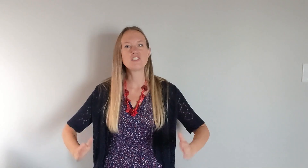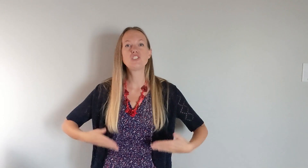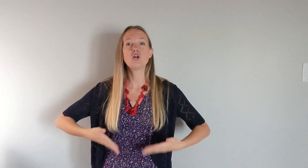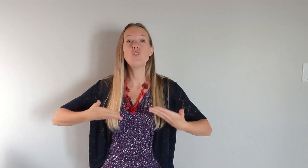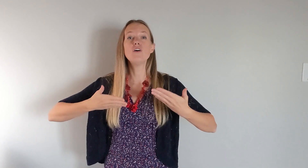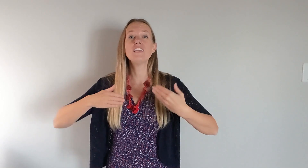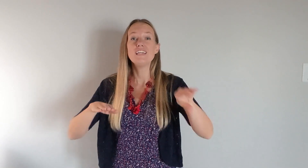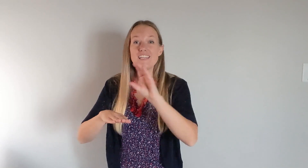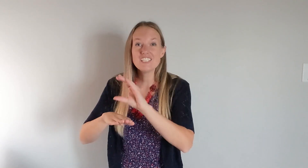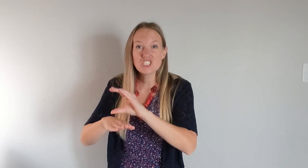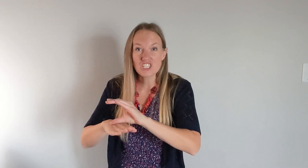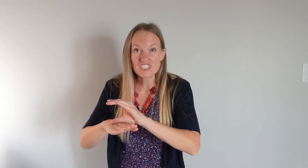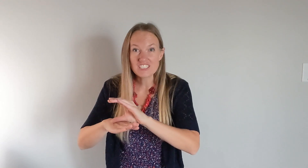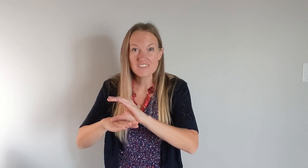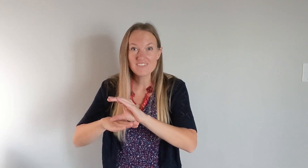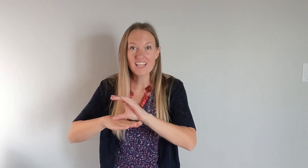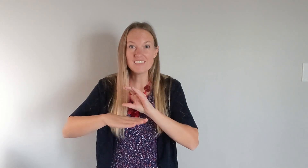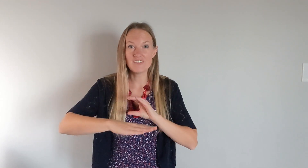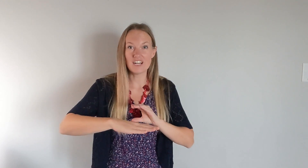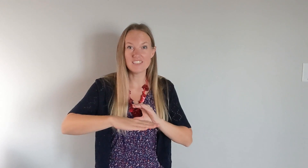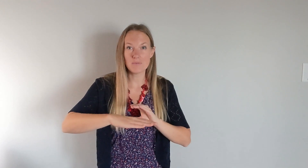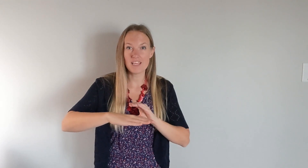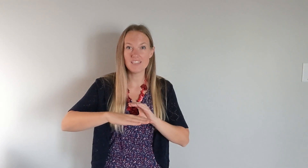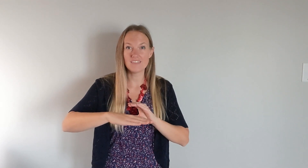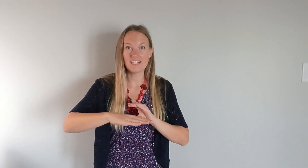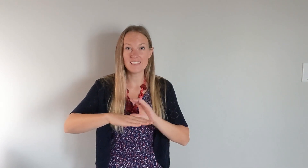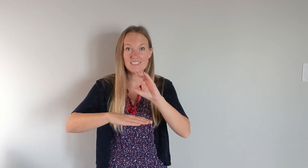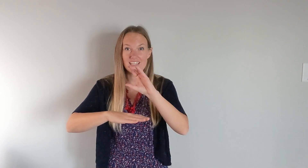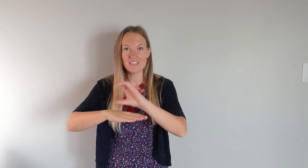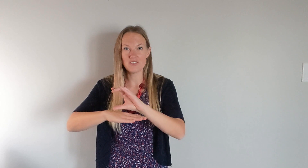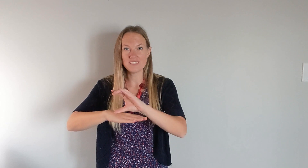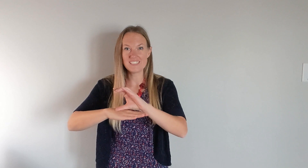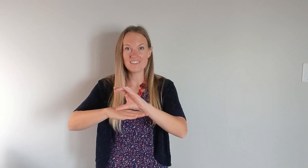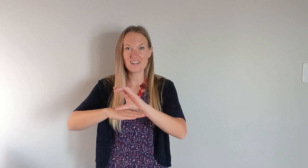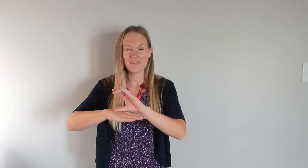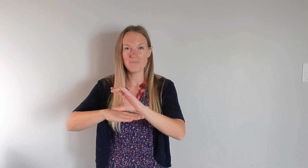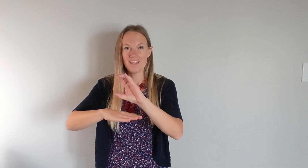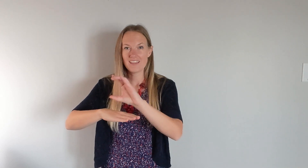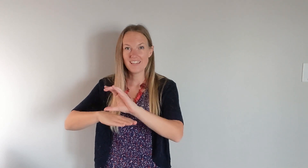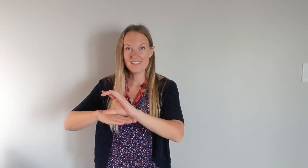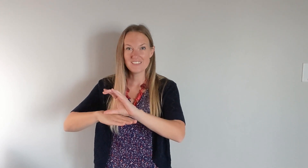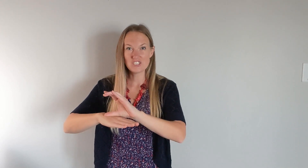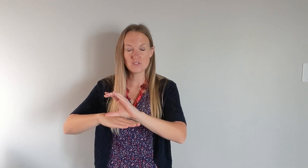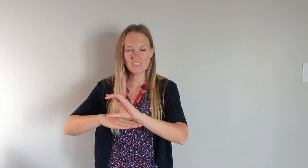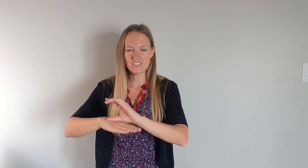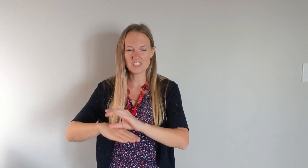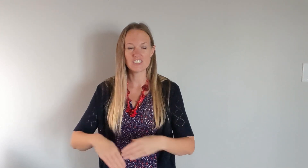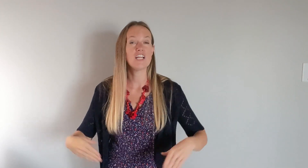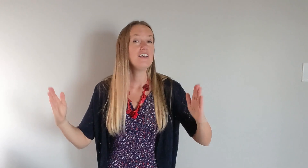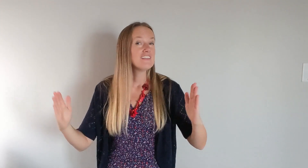there's joy in the church. Okay, so you have your non-dominant hand out like this, and then you do a C on top. Okay, there's joy in the church.